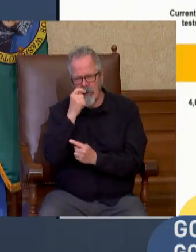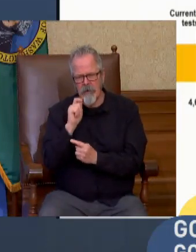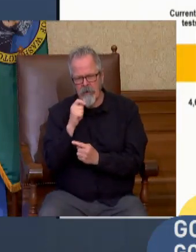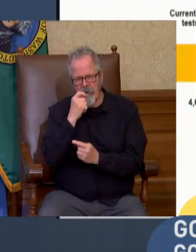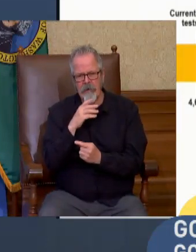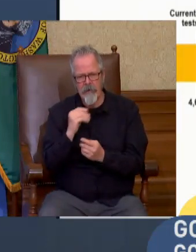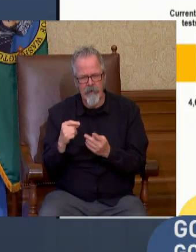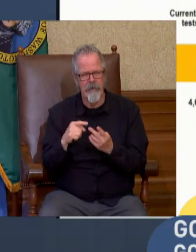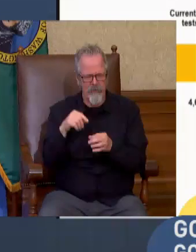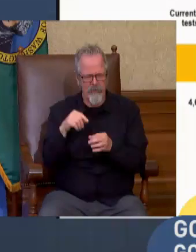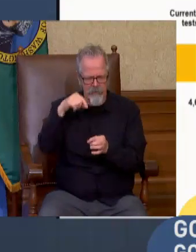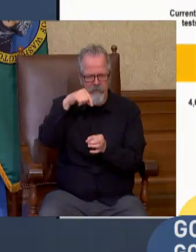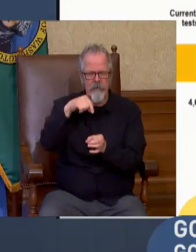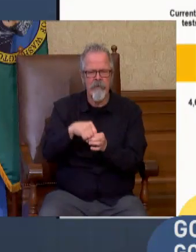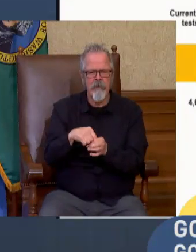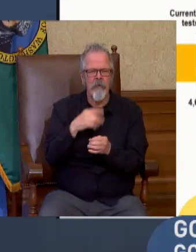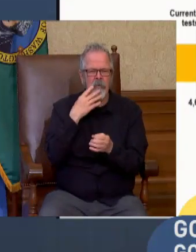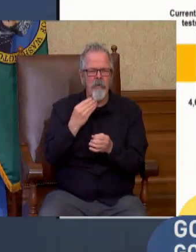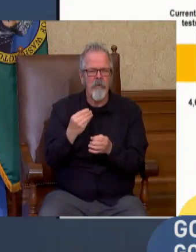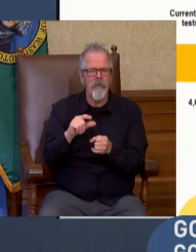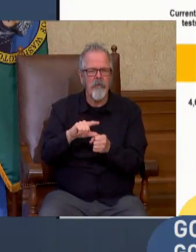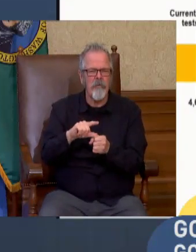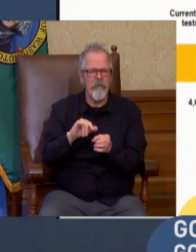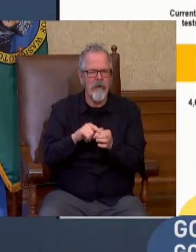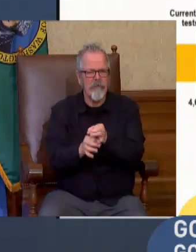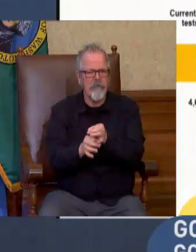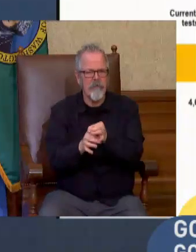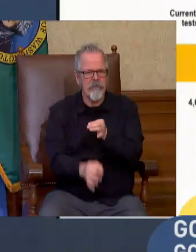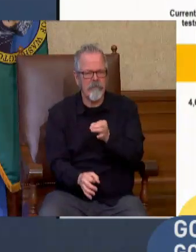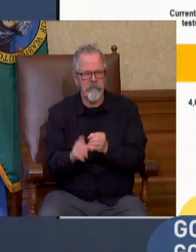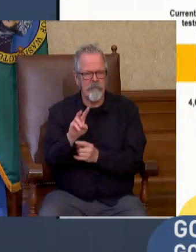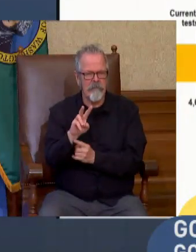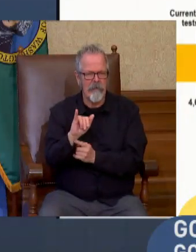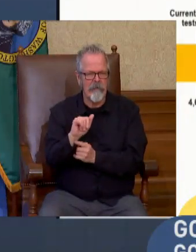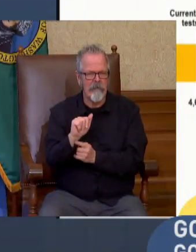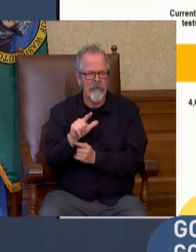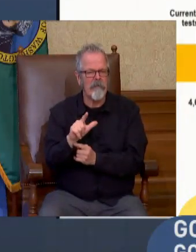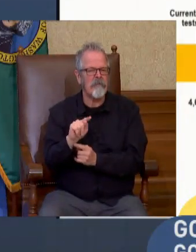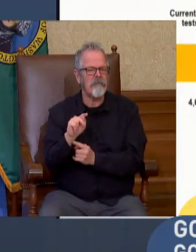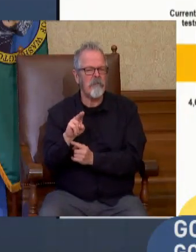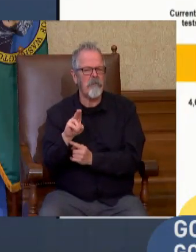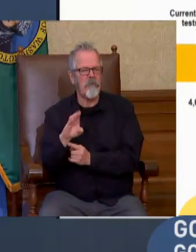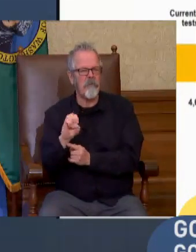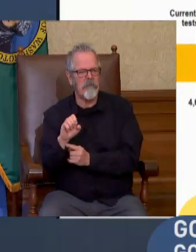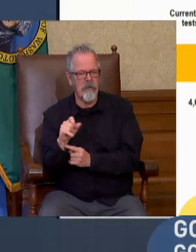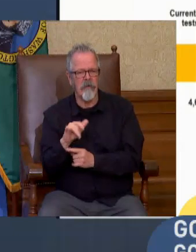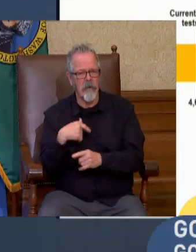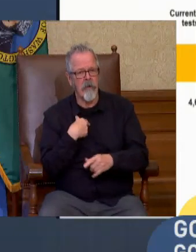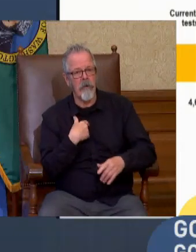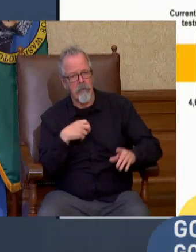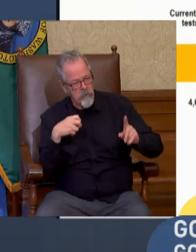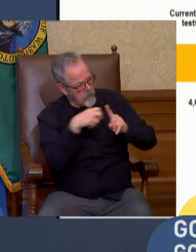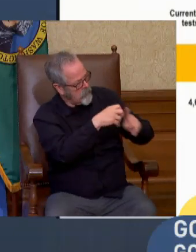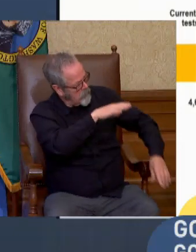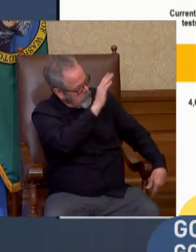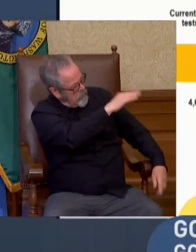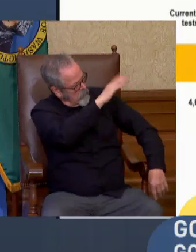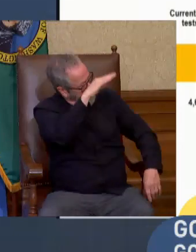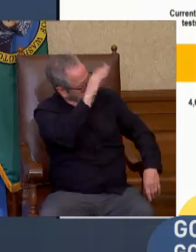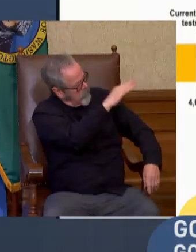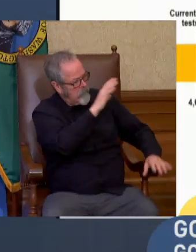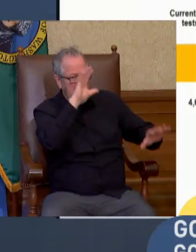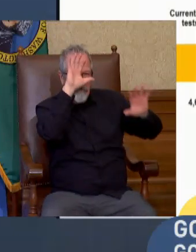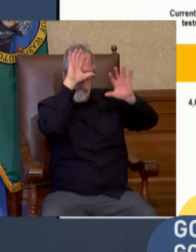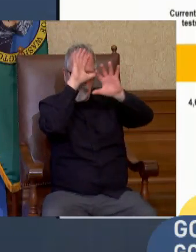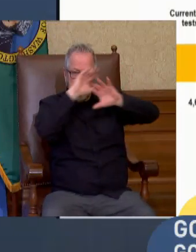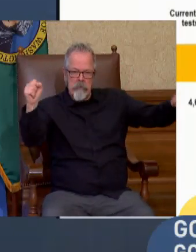assistance. We have scoured the globe for this material on a daily basis. I talk to CEOs of companies around the world about